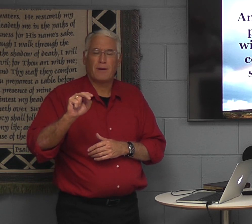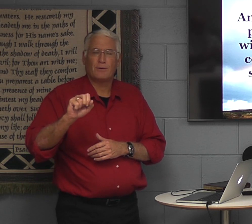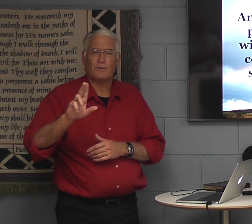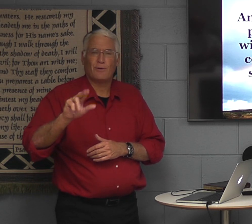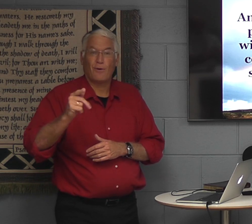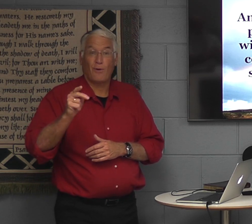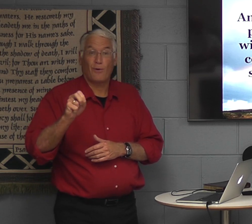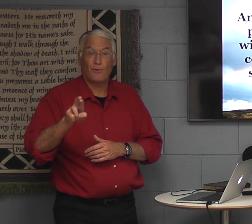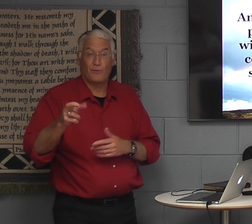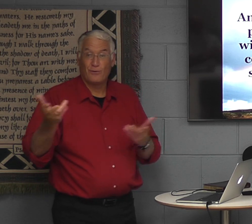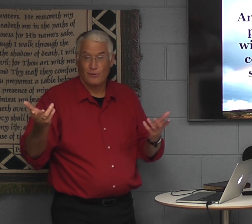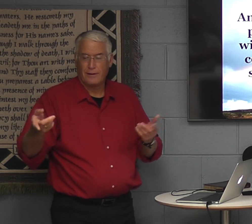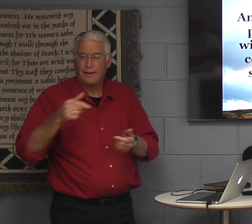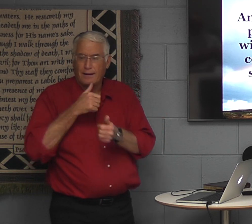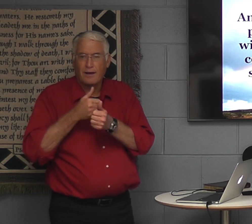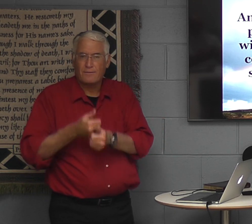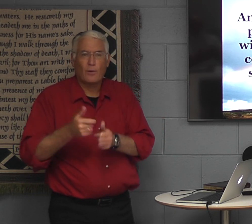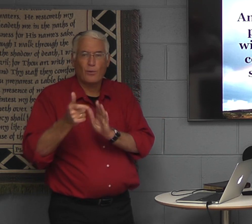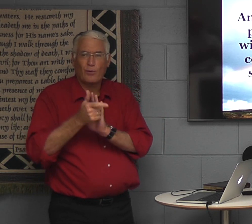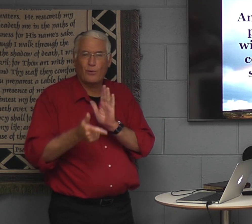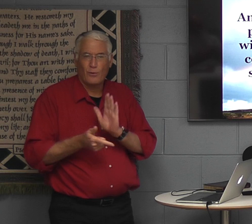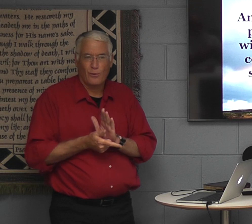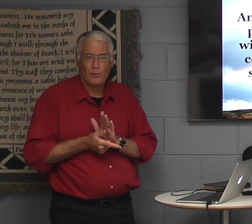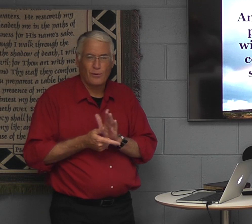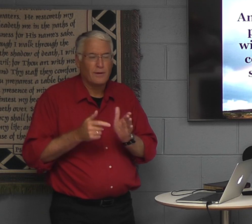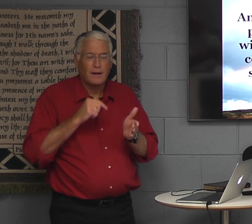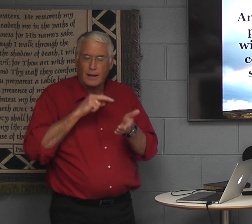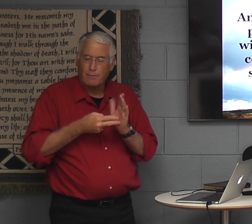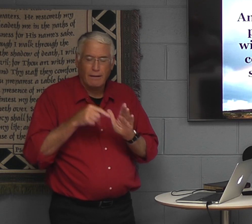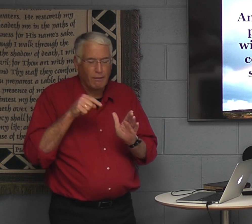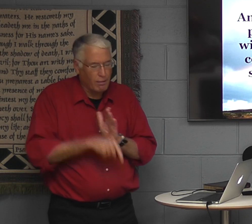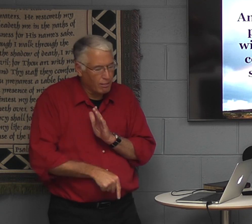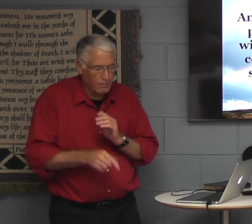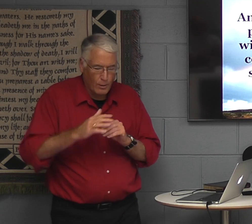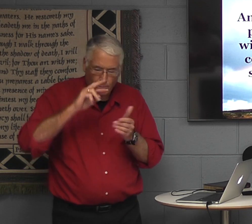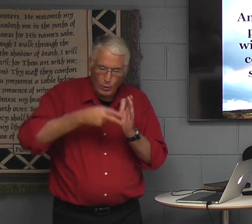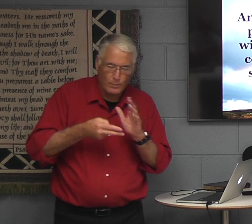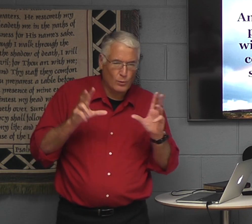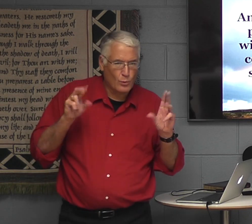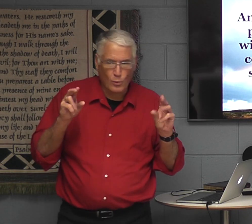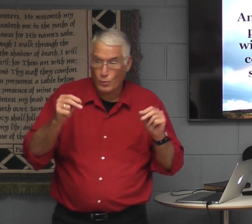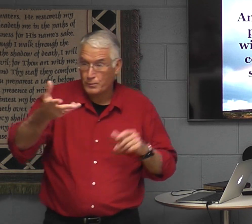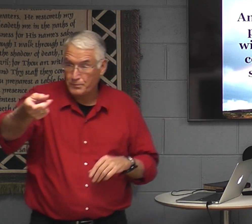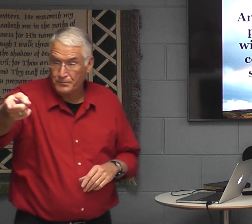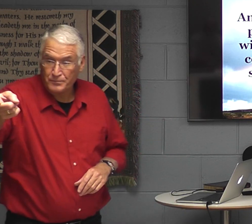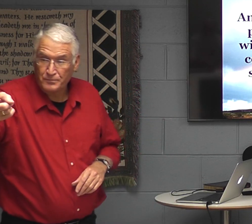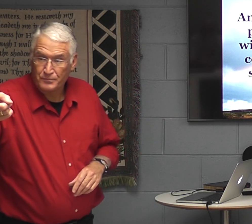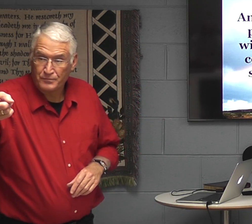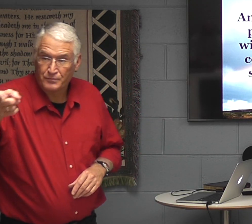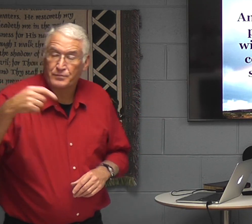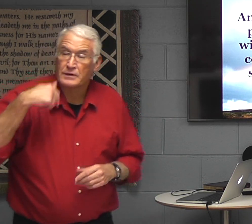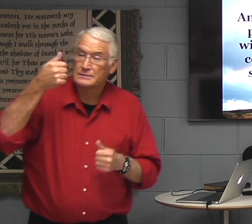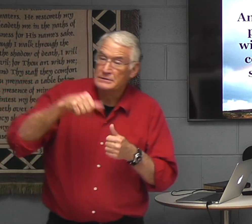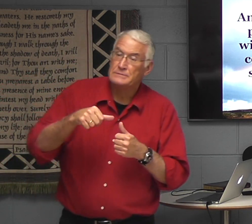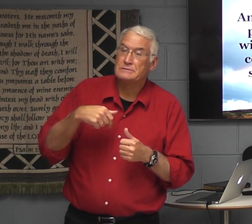Because the person fell in, it didn't mean that the landowner murdered him, but he didn't follow the law and protect them. But it doesn't mean that he did it on